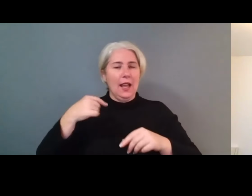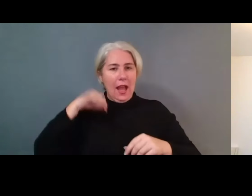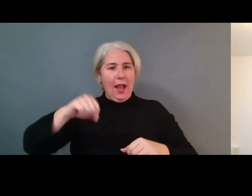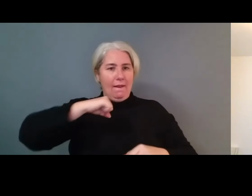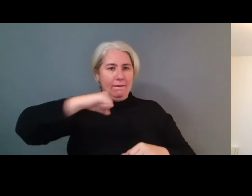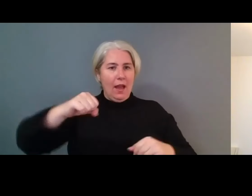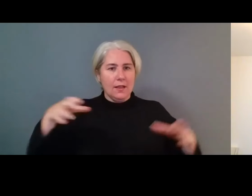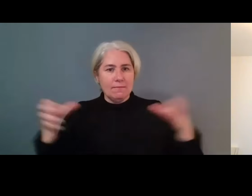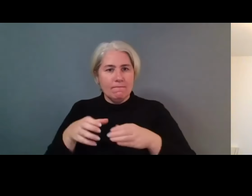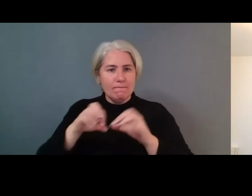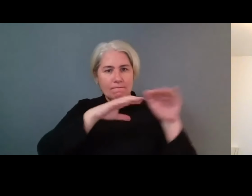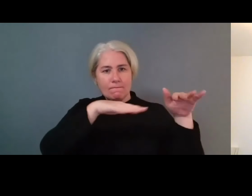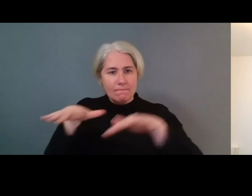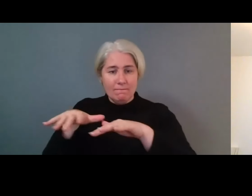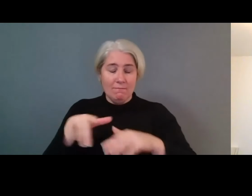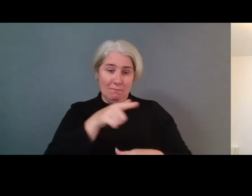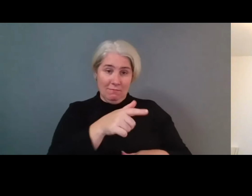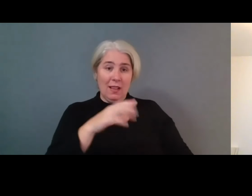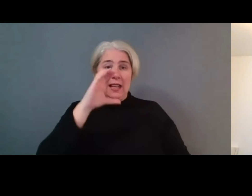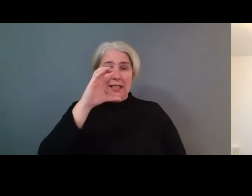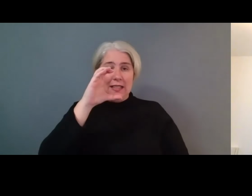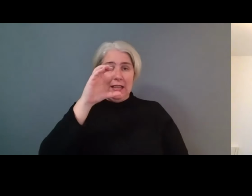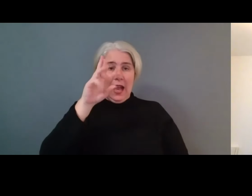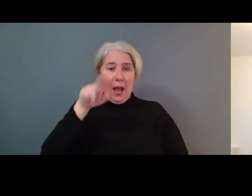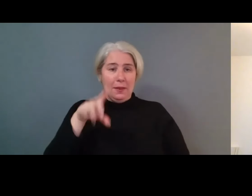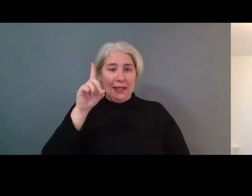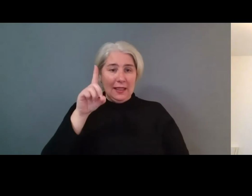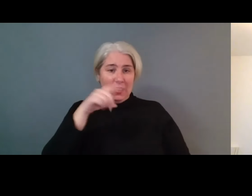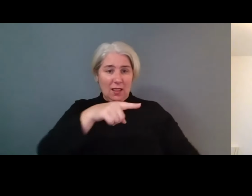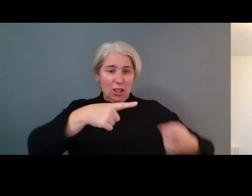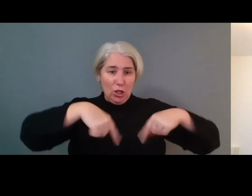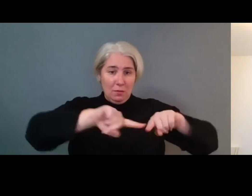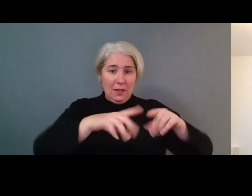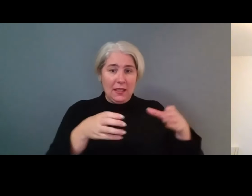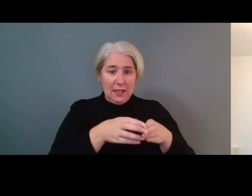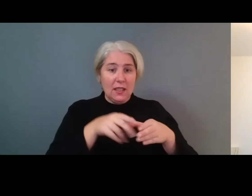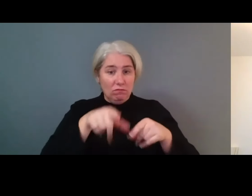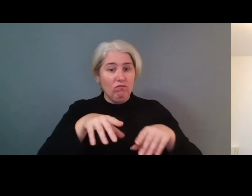by the Committee on the Rights of Persons with Disabilities. As